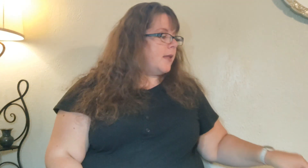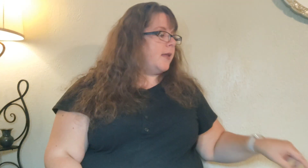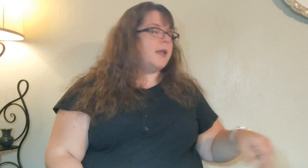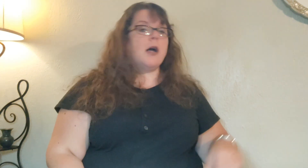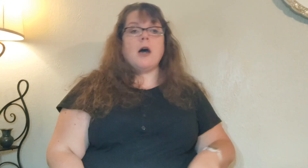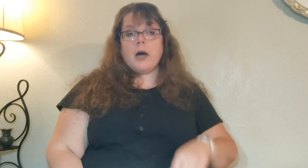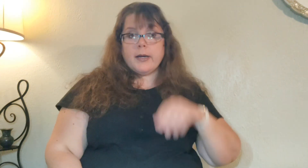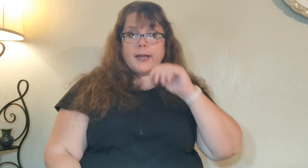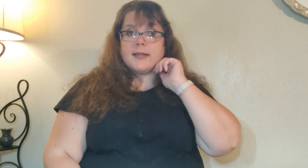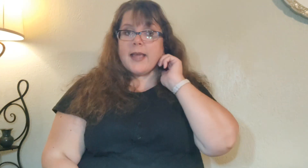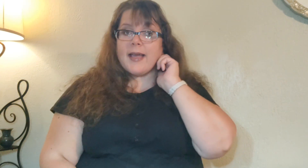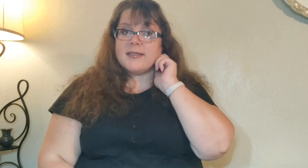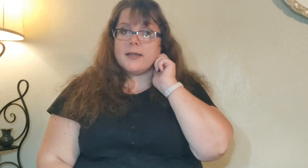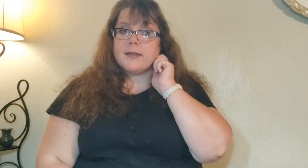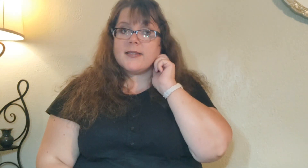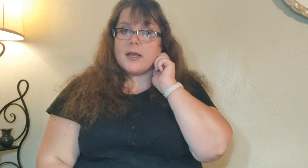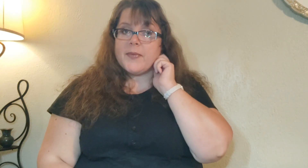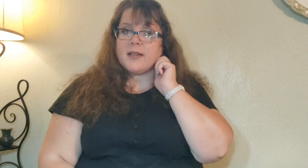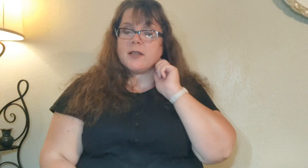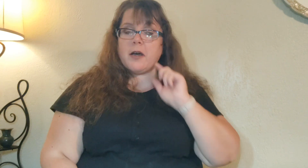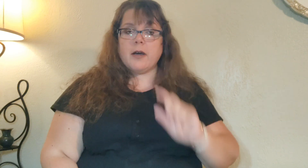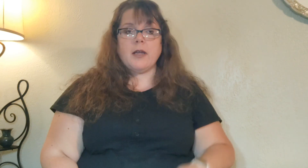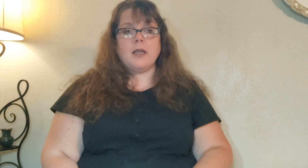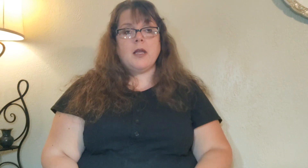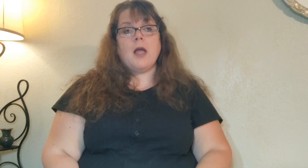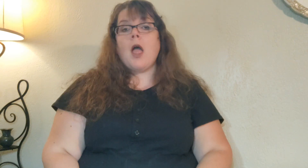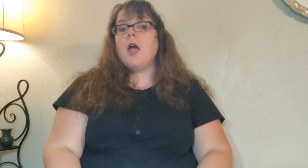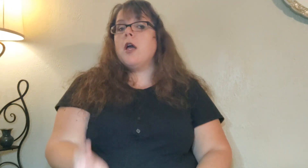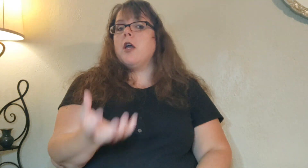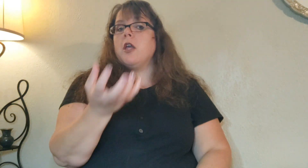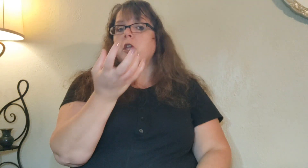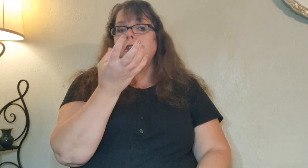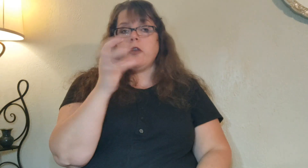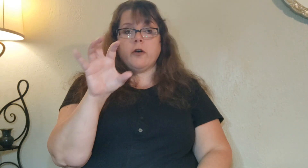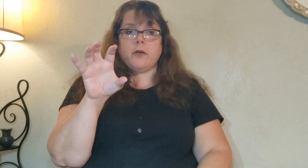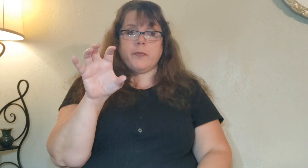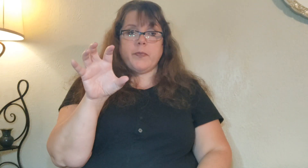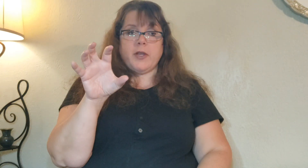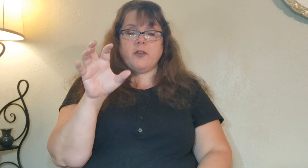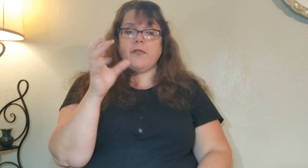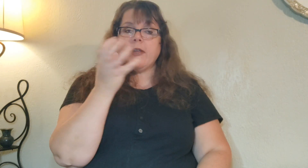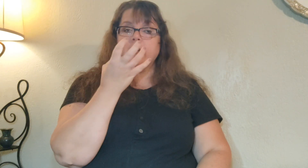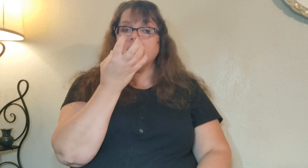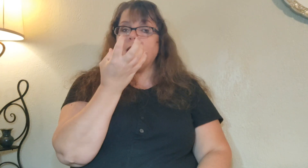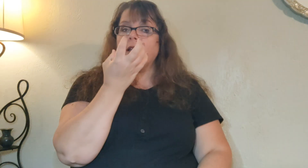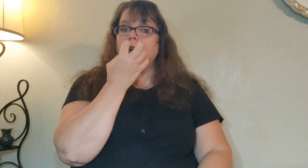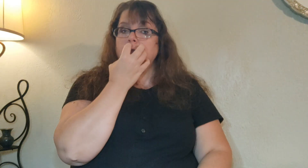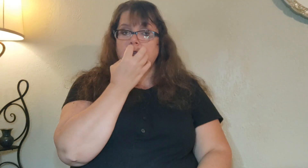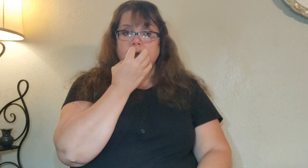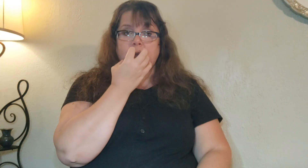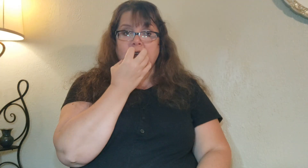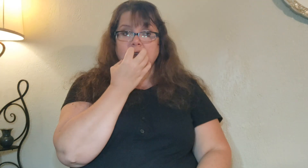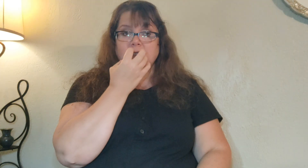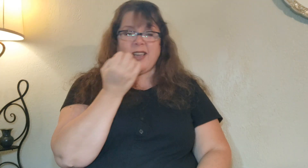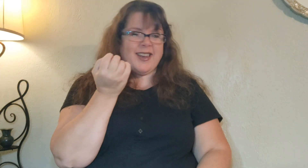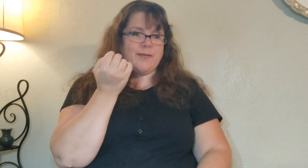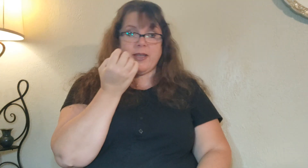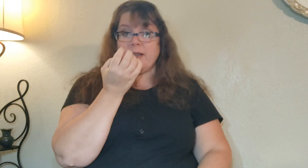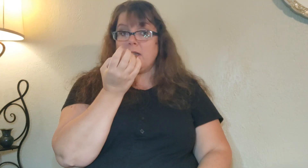And then hot, as in something's hot, you'll bend your fingers and come to your mouth, kind of making